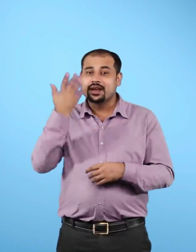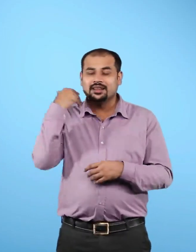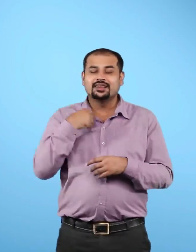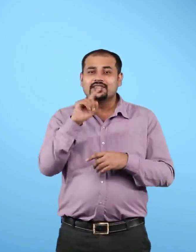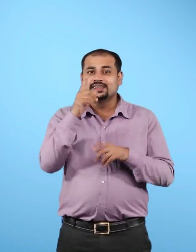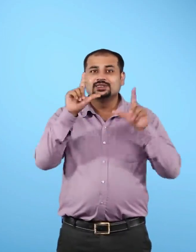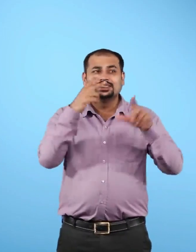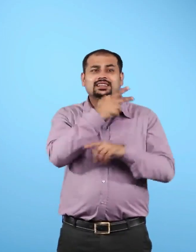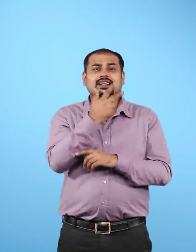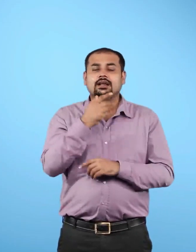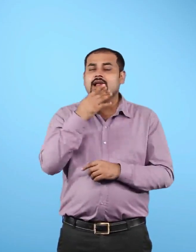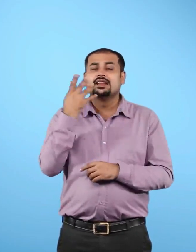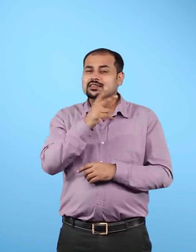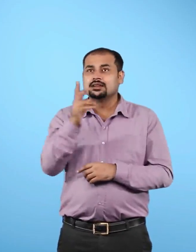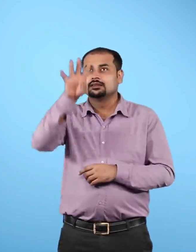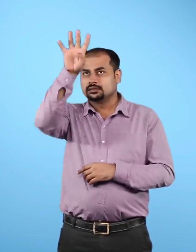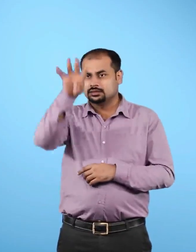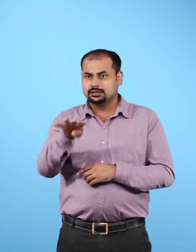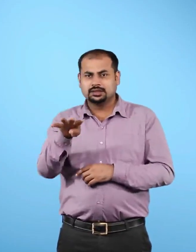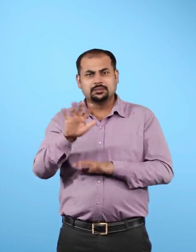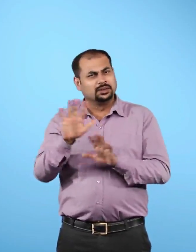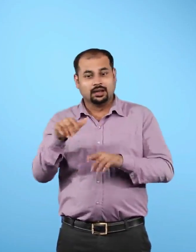Colorful ones, but this time there is a difference.